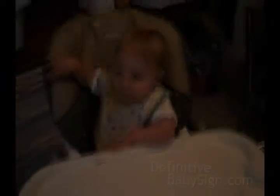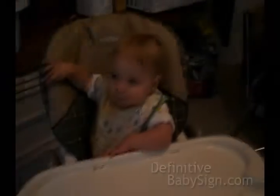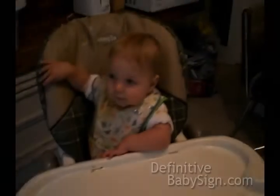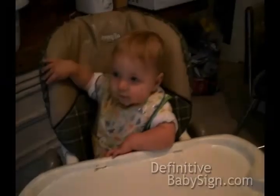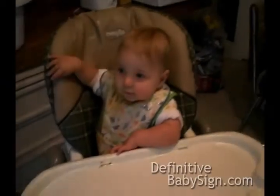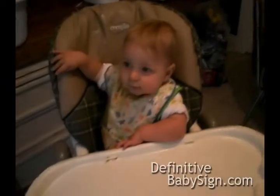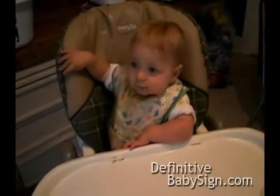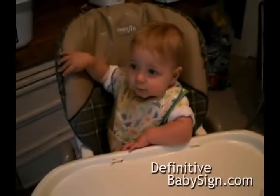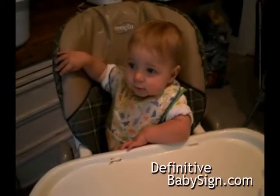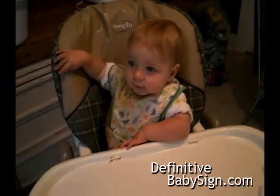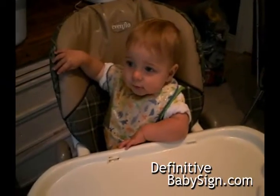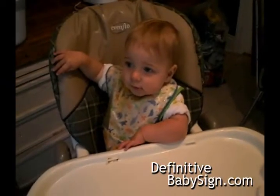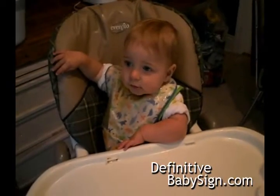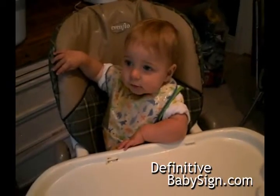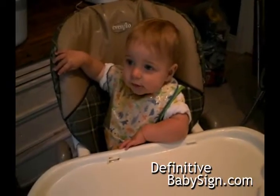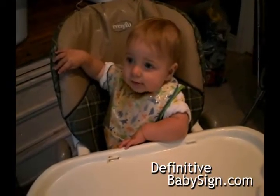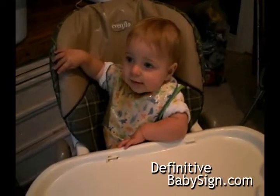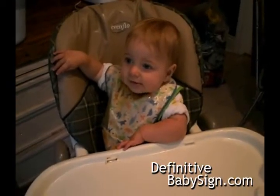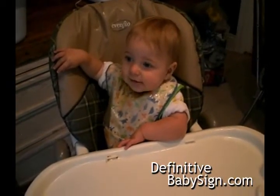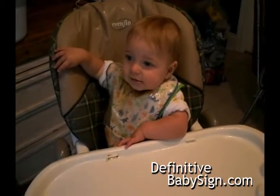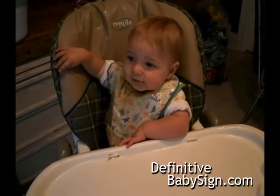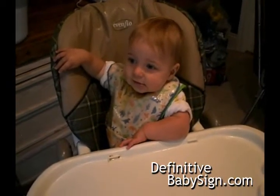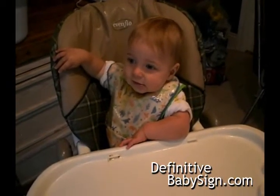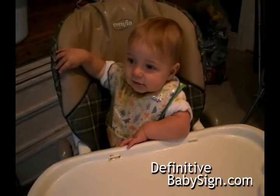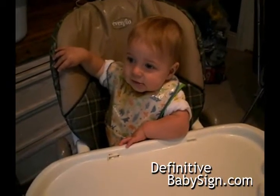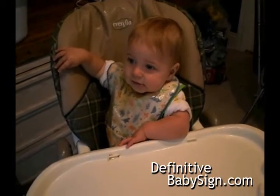Hey, Holden, show Dad. All done. All done.